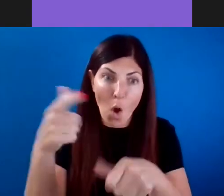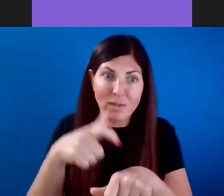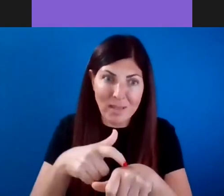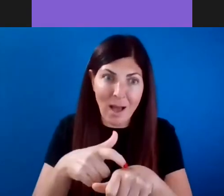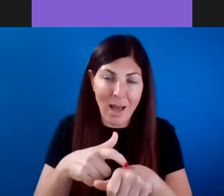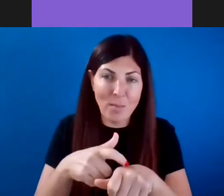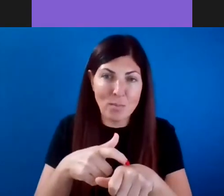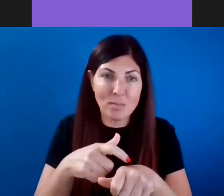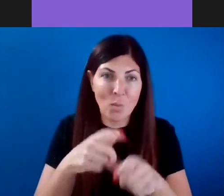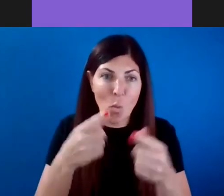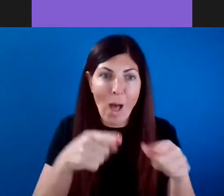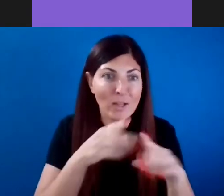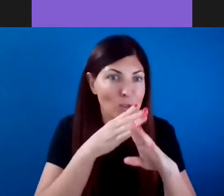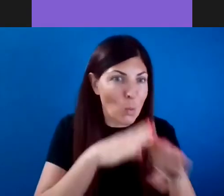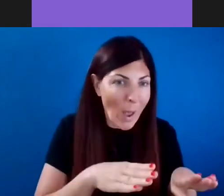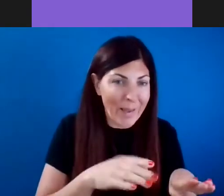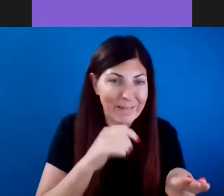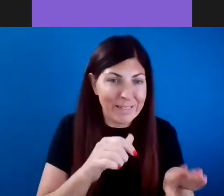that's true.